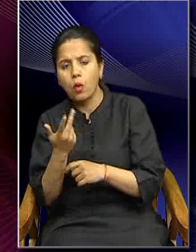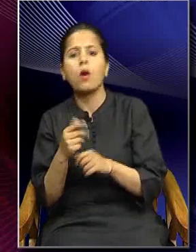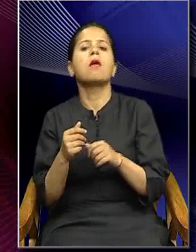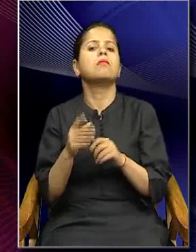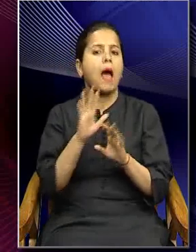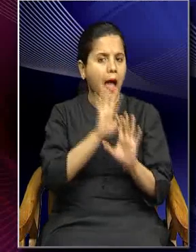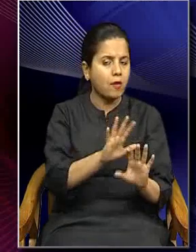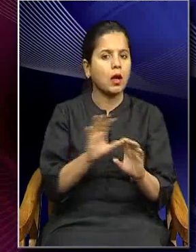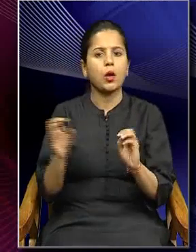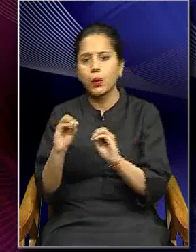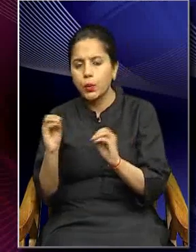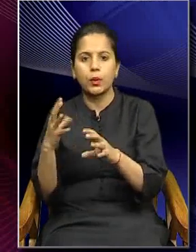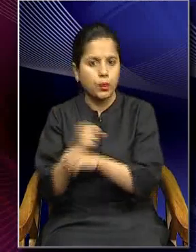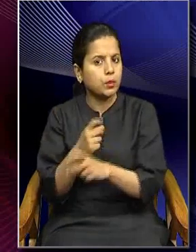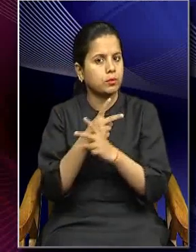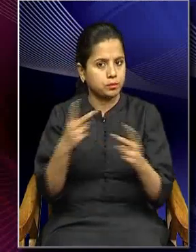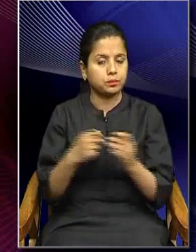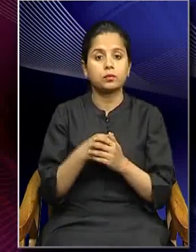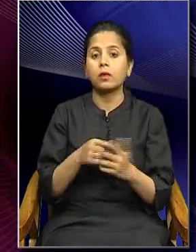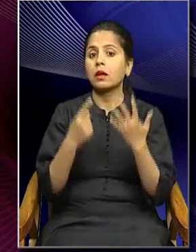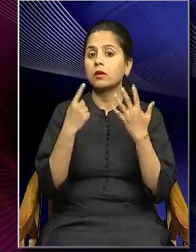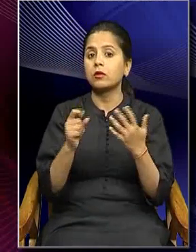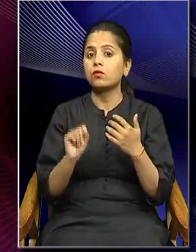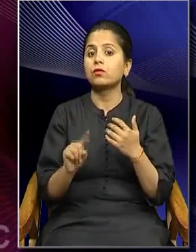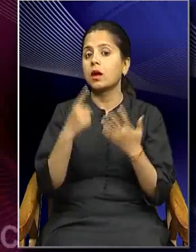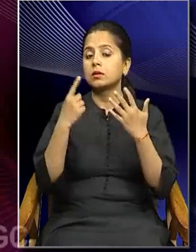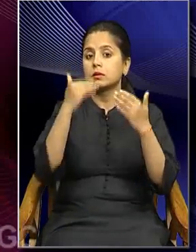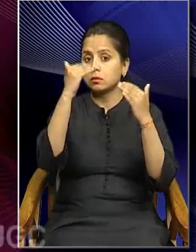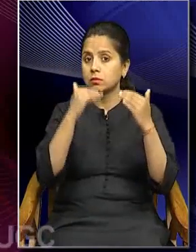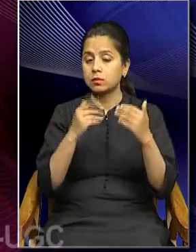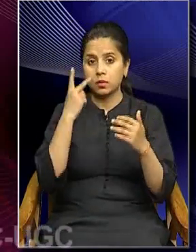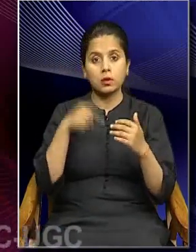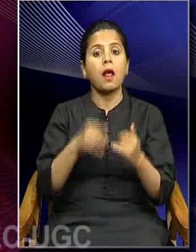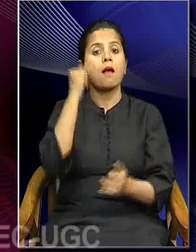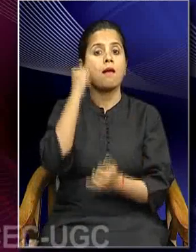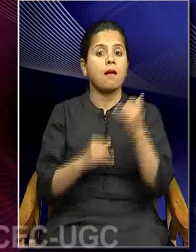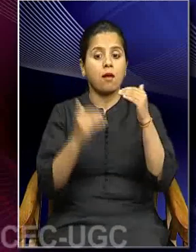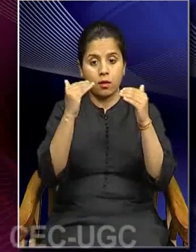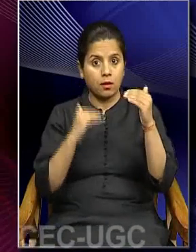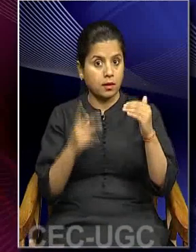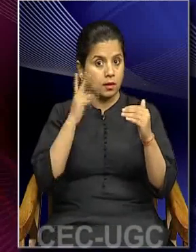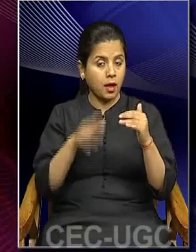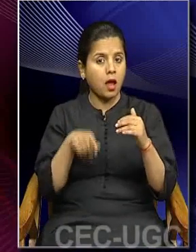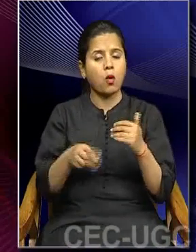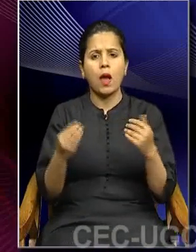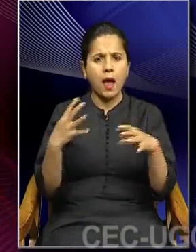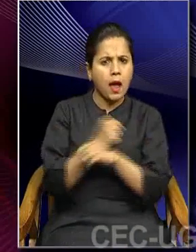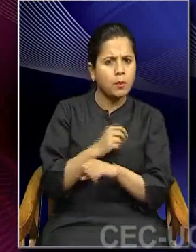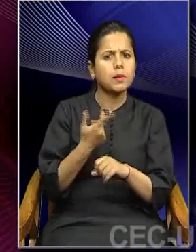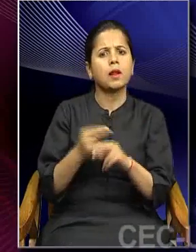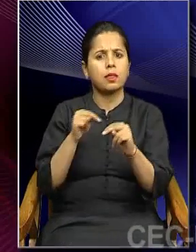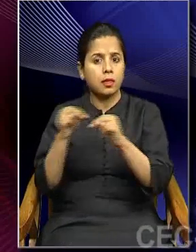abhav. The first 6 come under being, whereas the last, which is absence or negation,